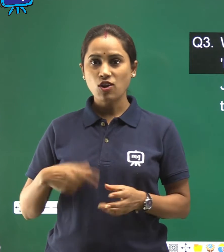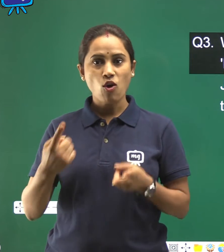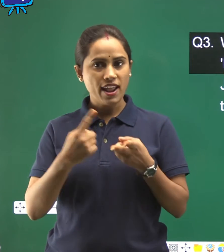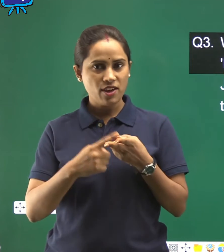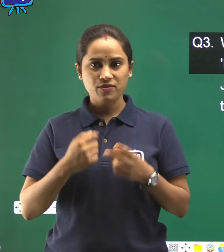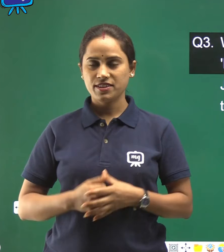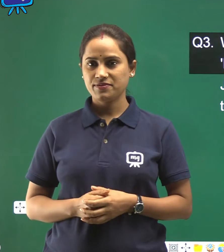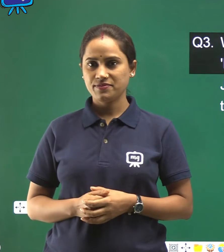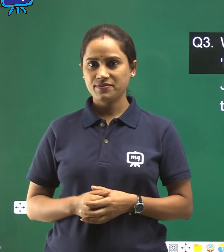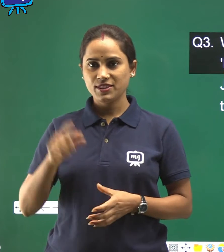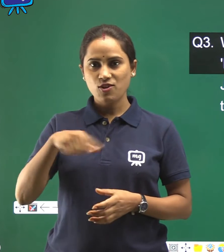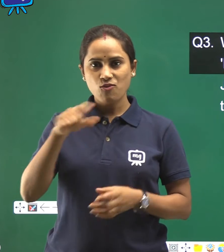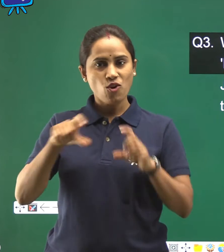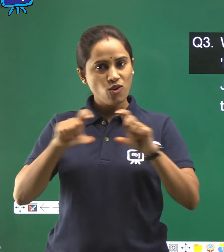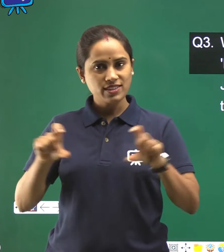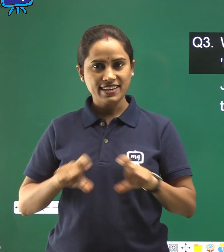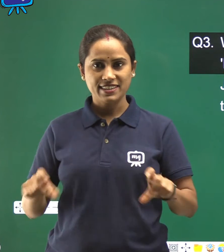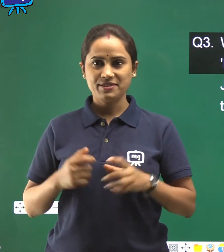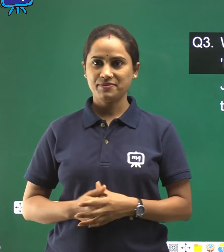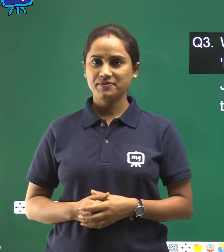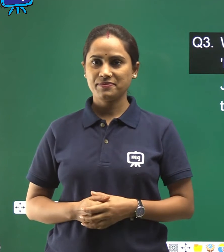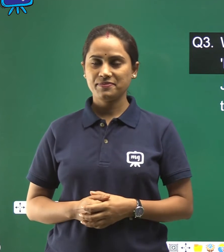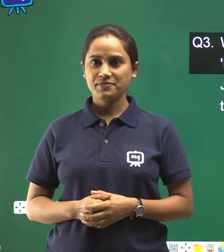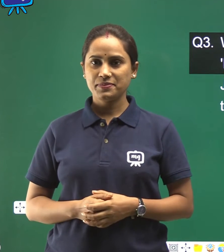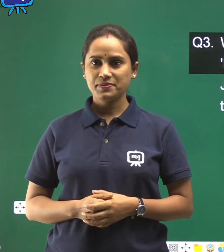or F for wrong sentence.